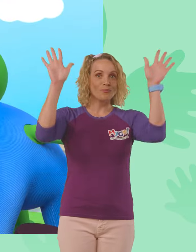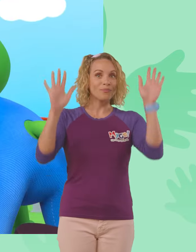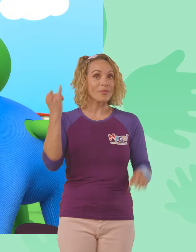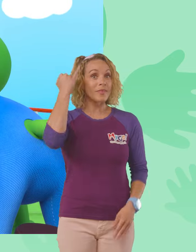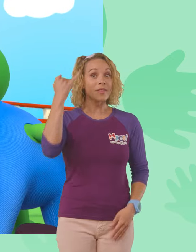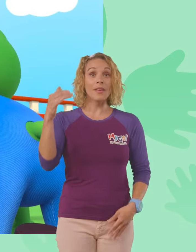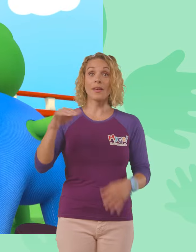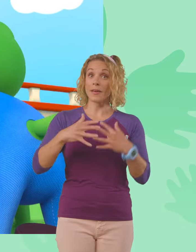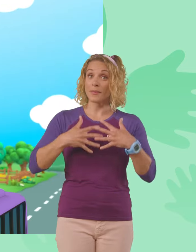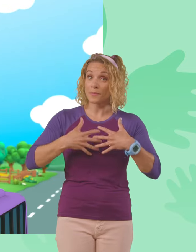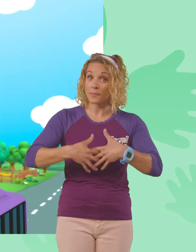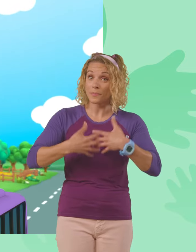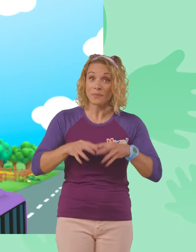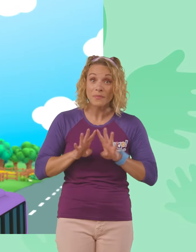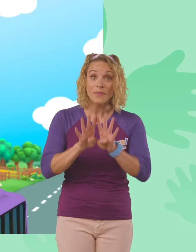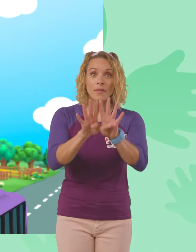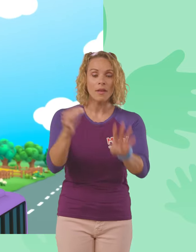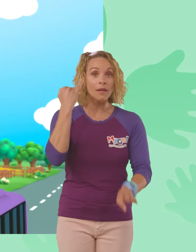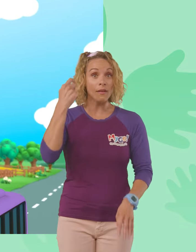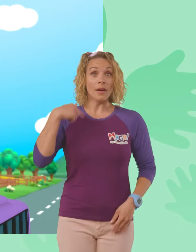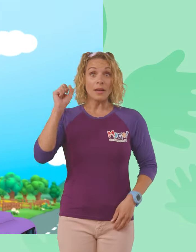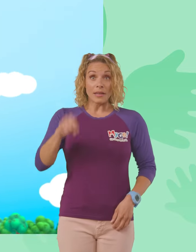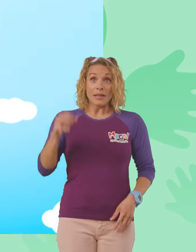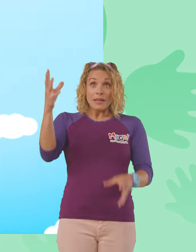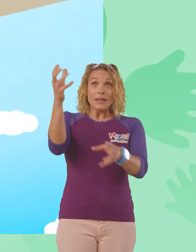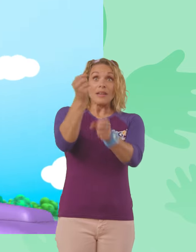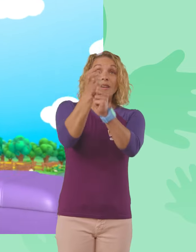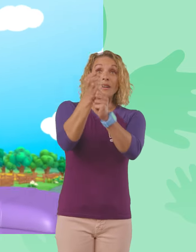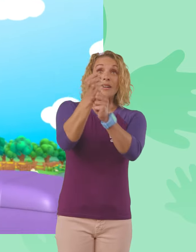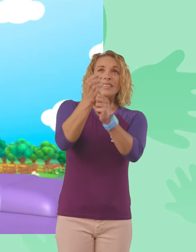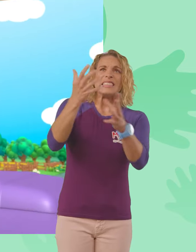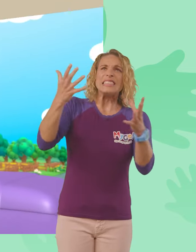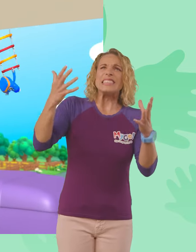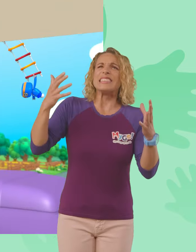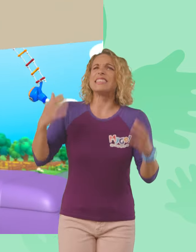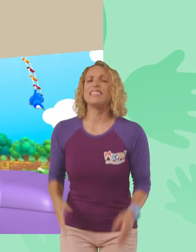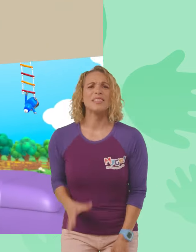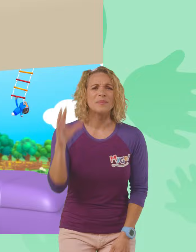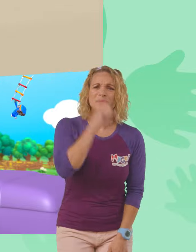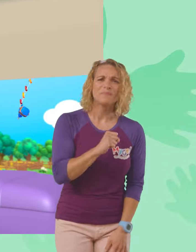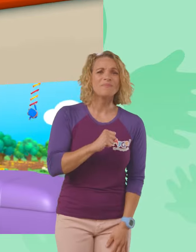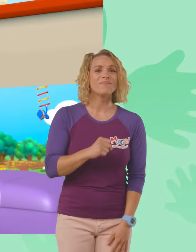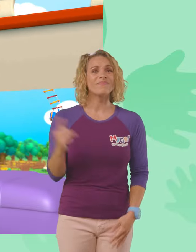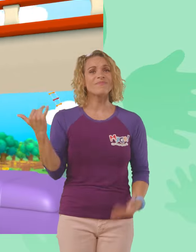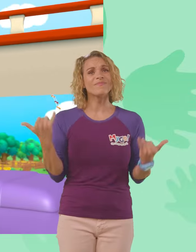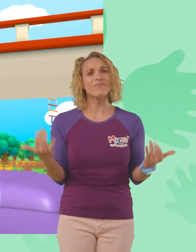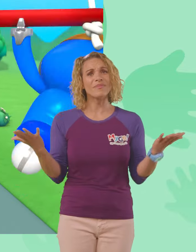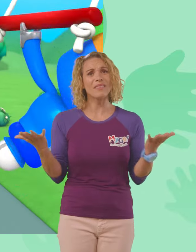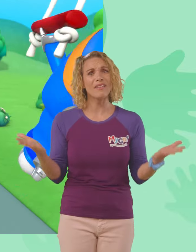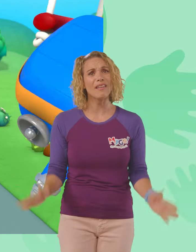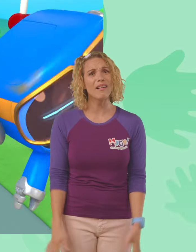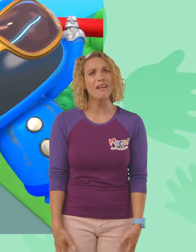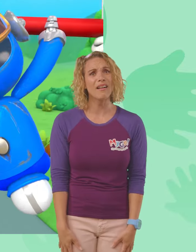Great idea, Mechanicals! If I can just grab hold... Missed! Now what?